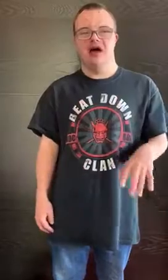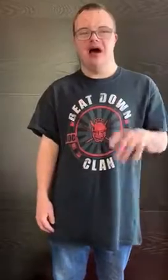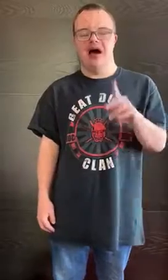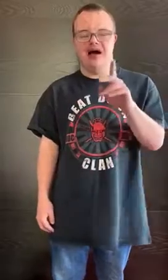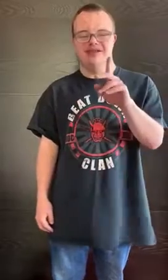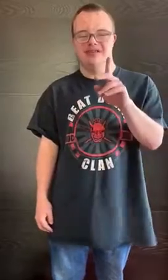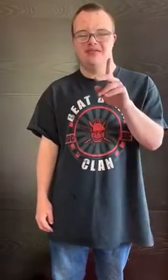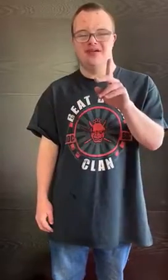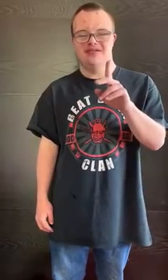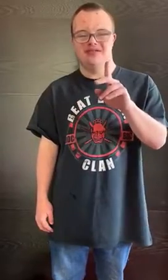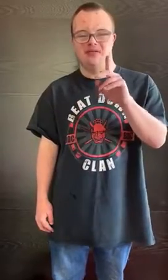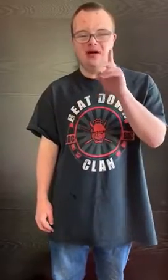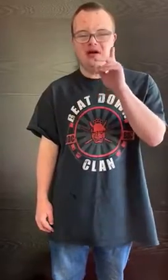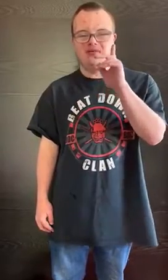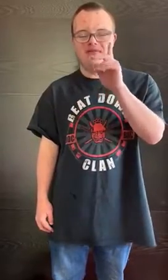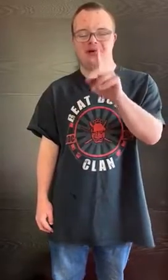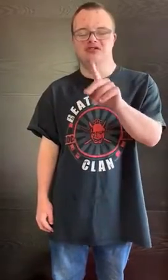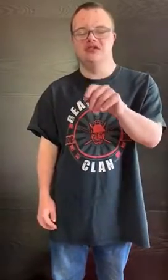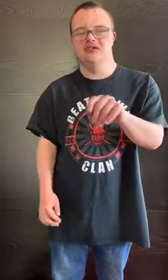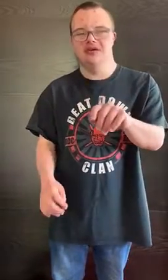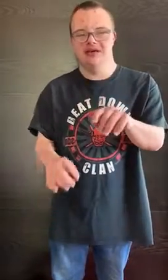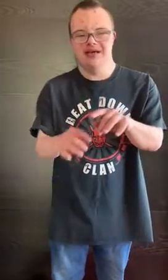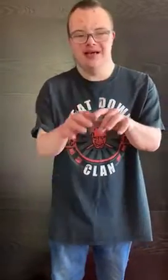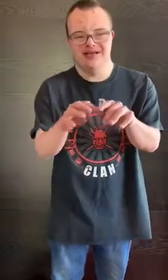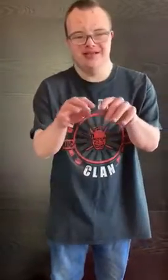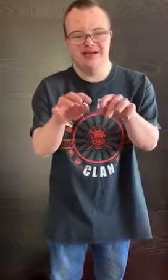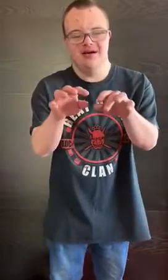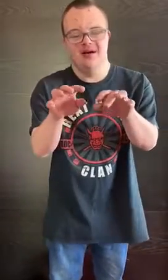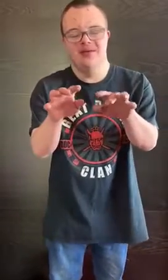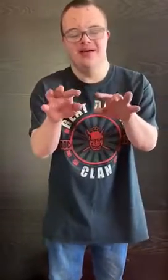I'll save this. Reflection is coming. Okay.